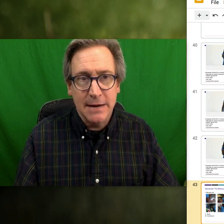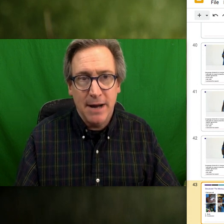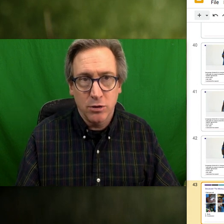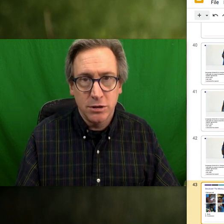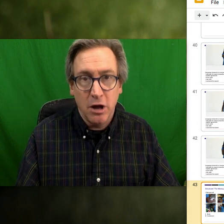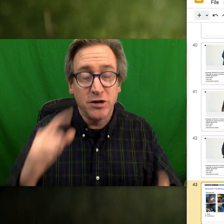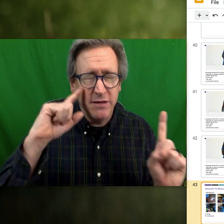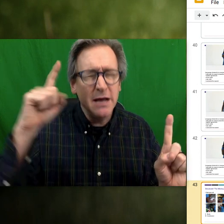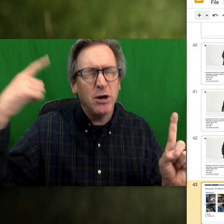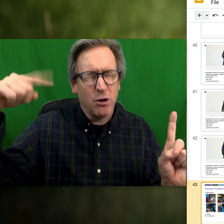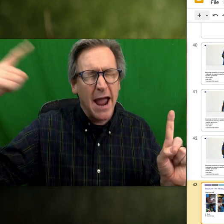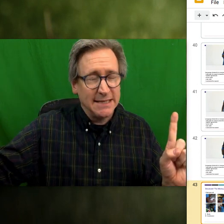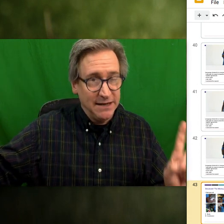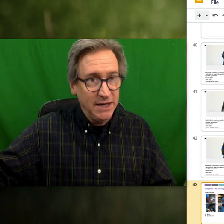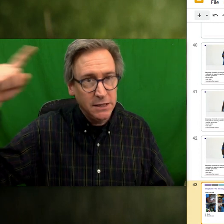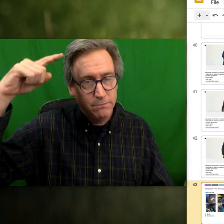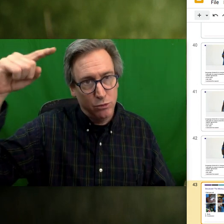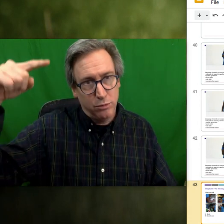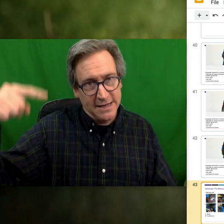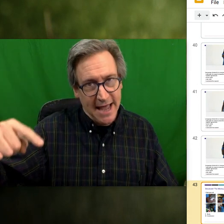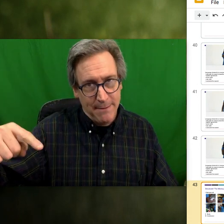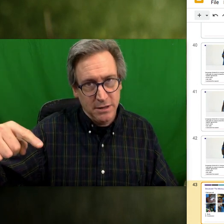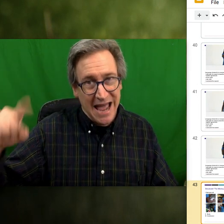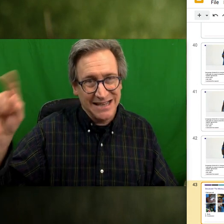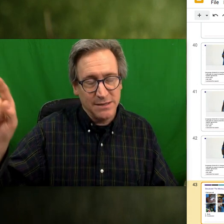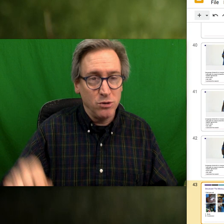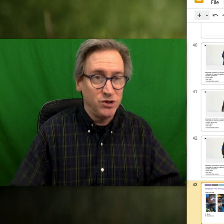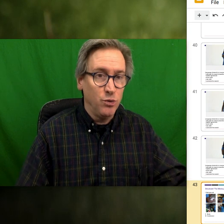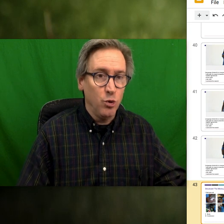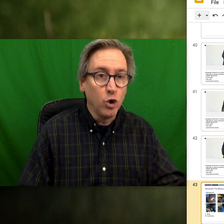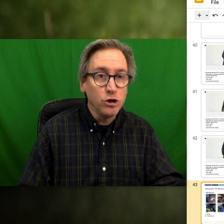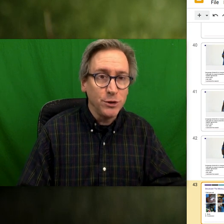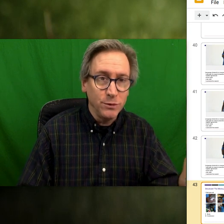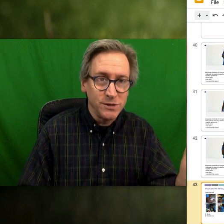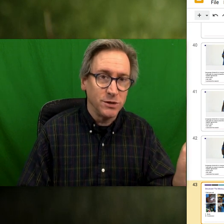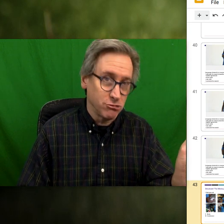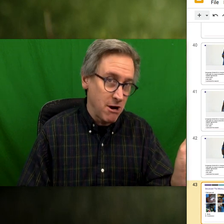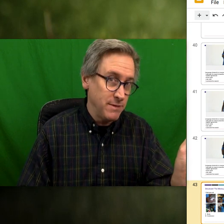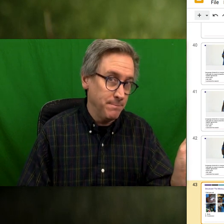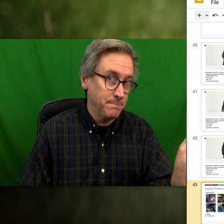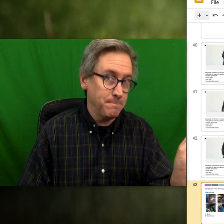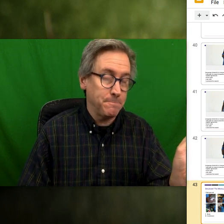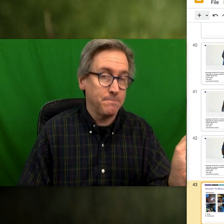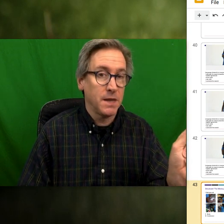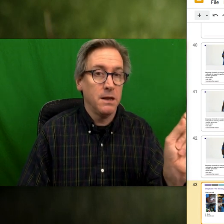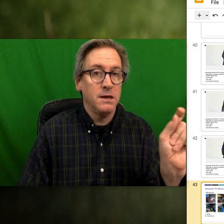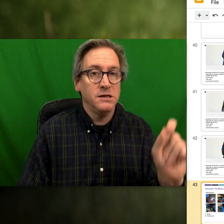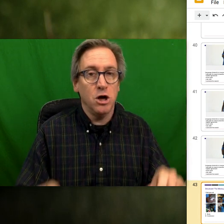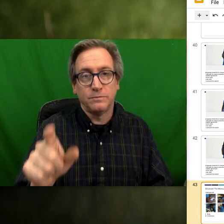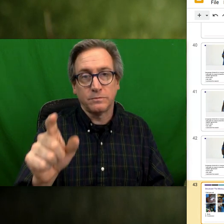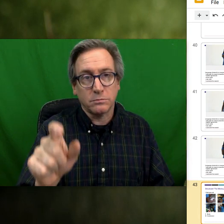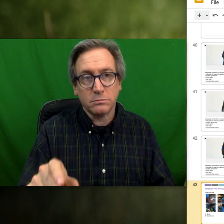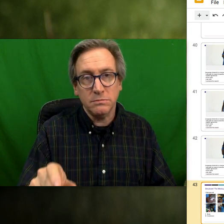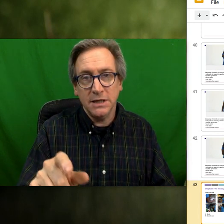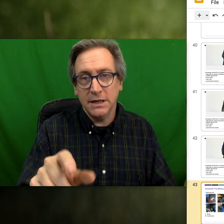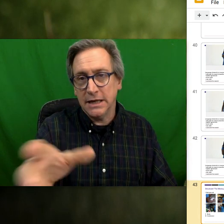think about, to think about your activities as they happened, as opposed to the words you use to describe them. So